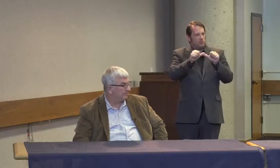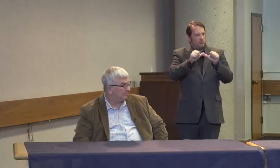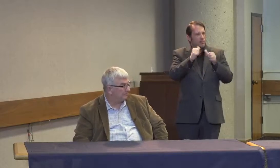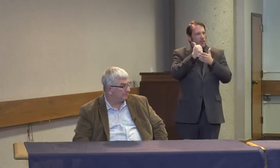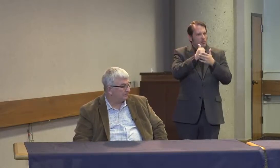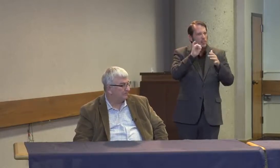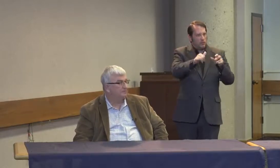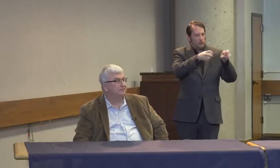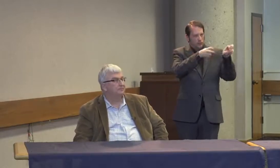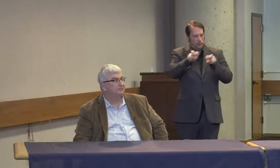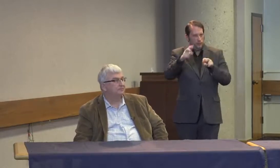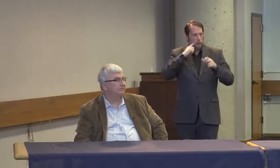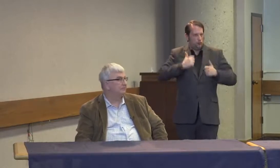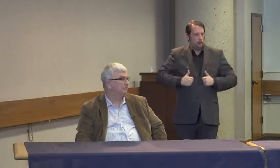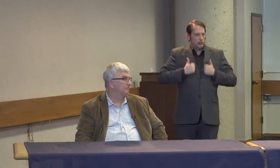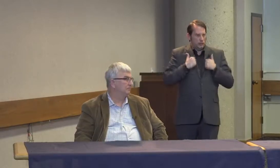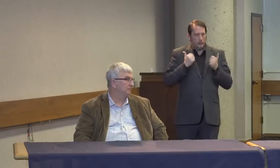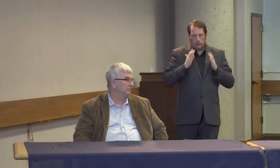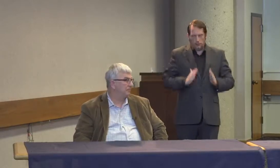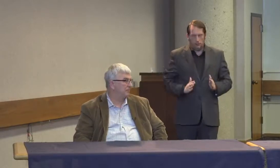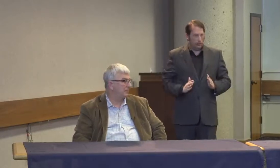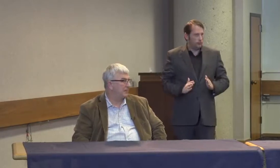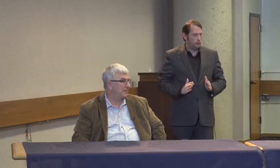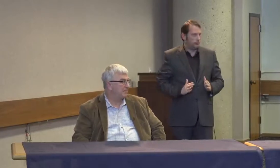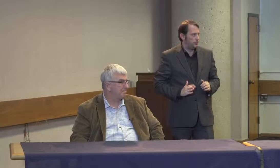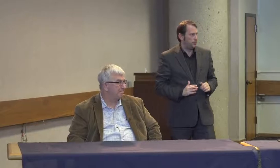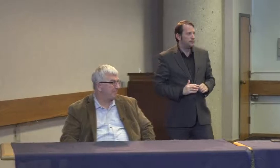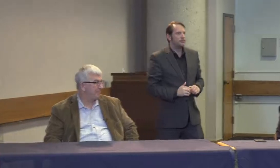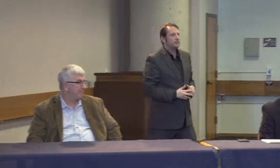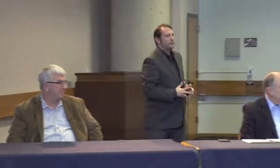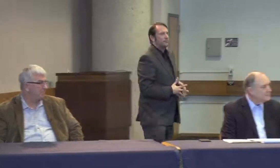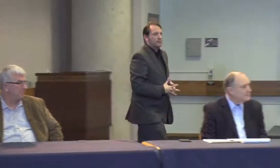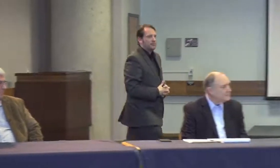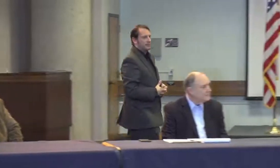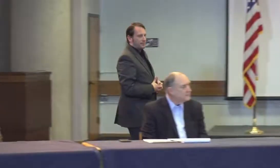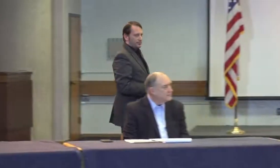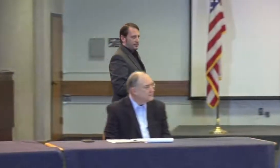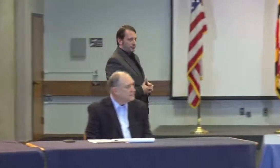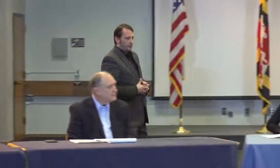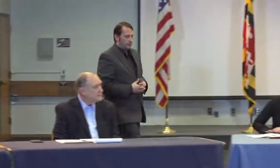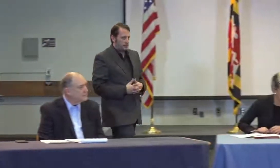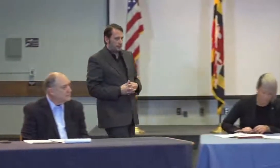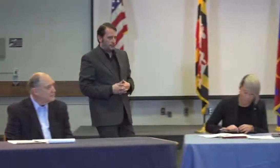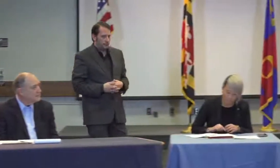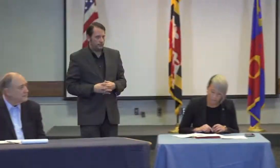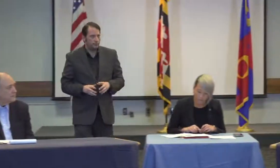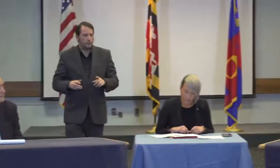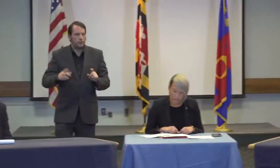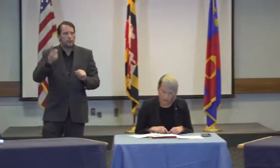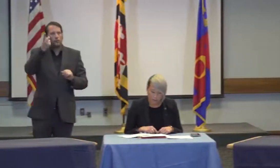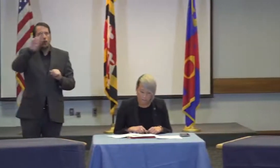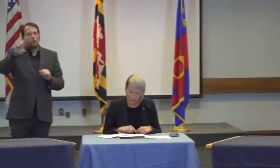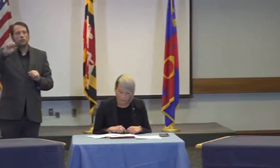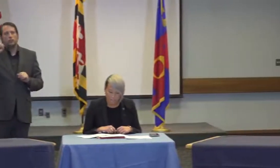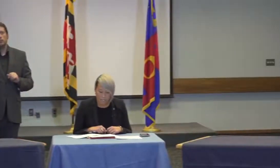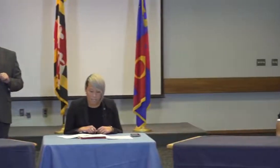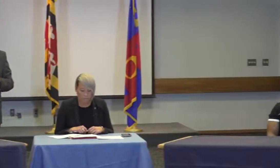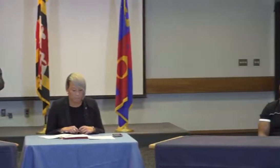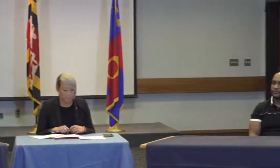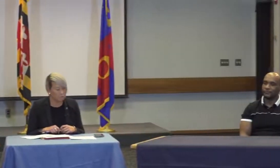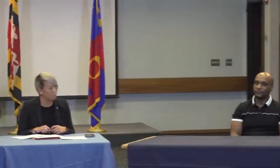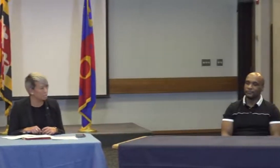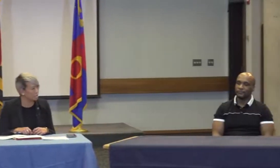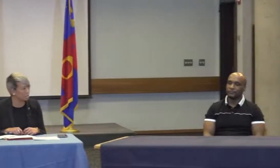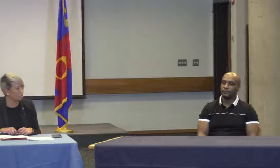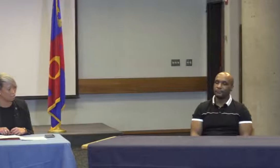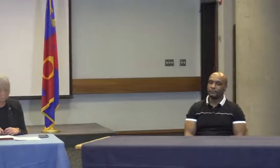Okay, great. So Dr. Stoddard, speaking of safety and keeping people safe, there have been a number